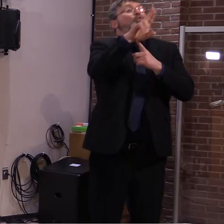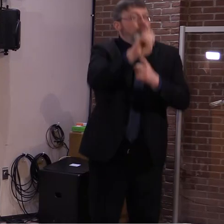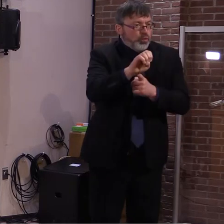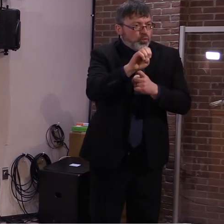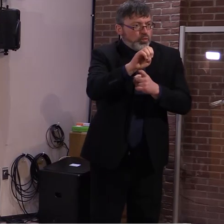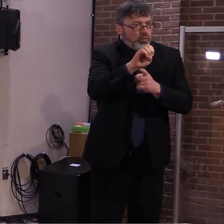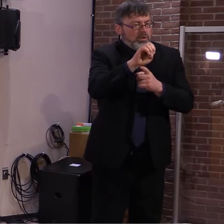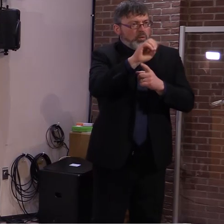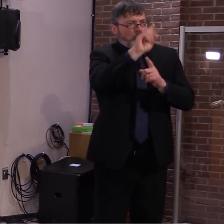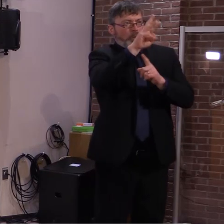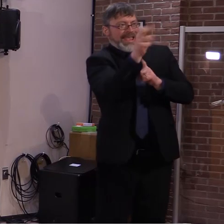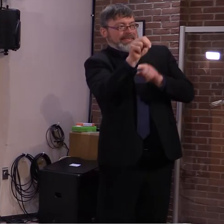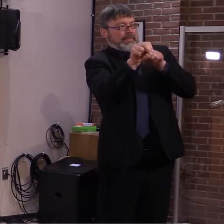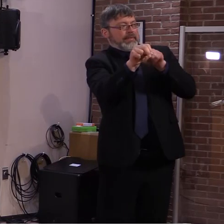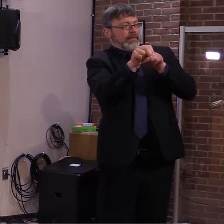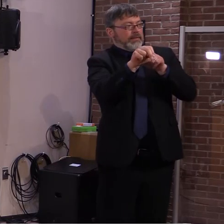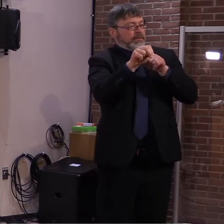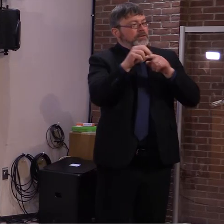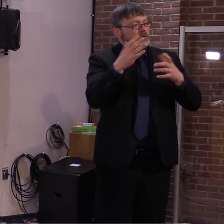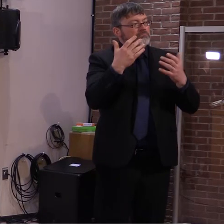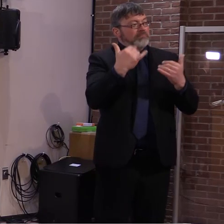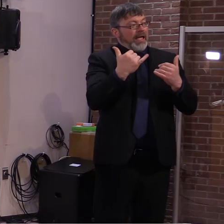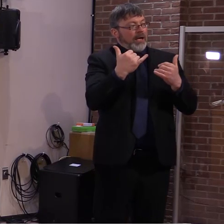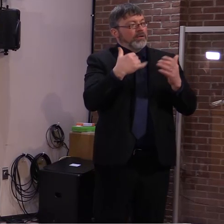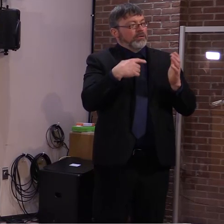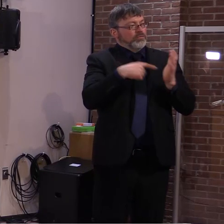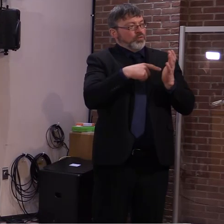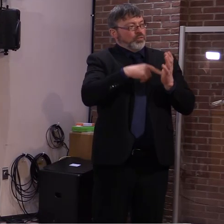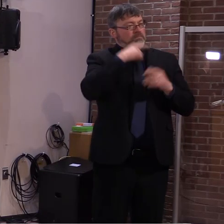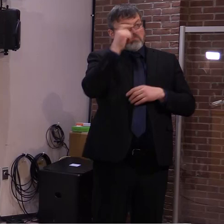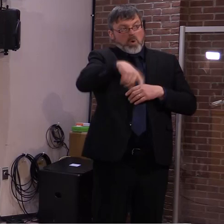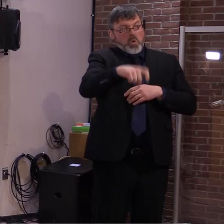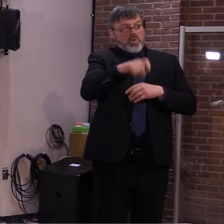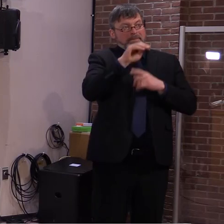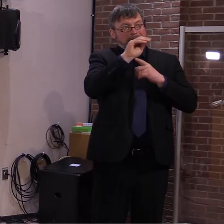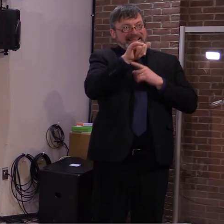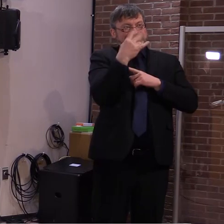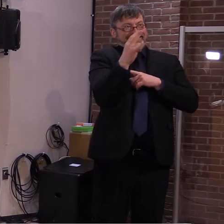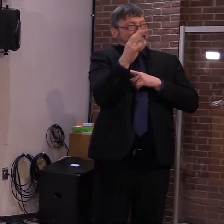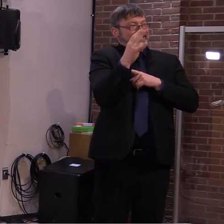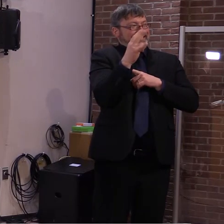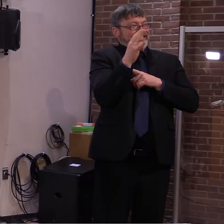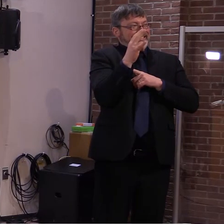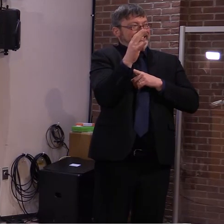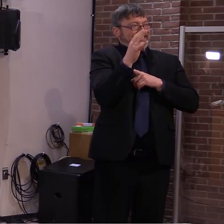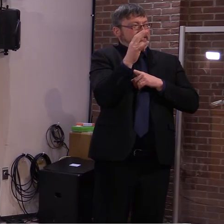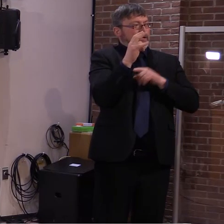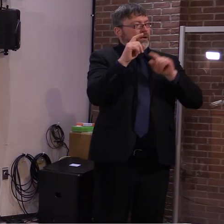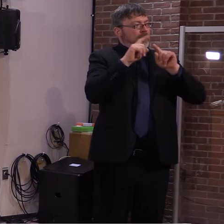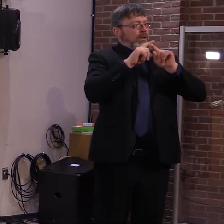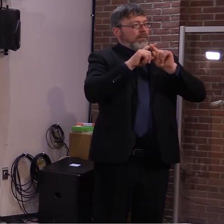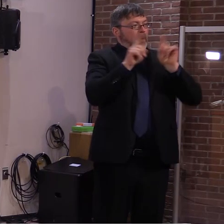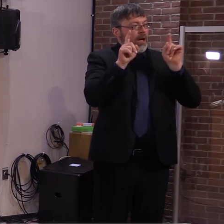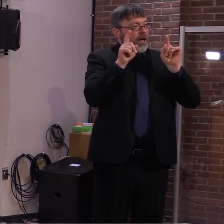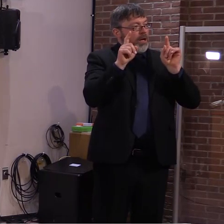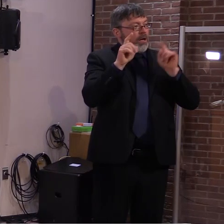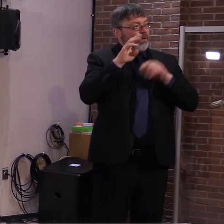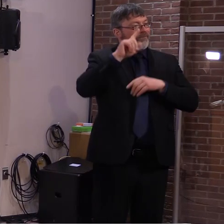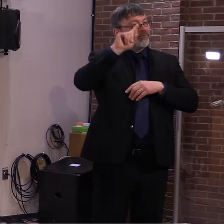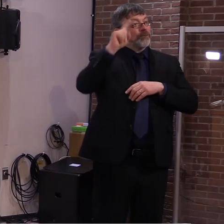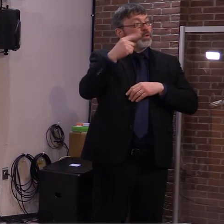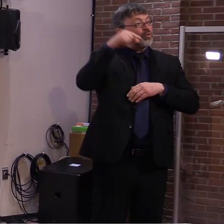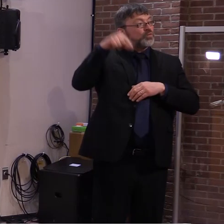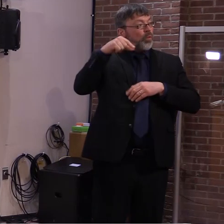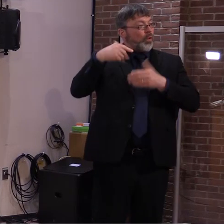though tax returns are now due May 17th, the due date for the first quarter estimate remains April 15th for the IRS. And our readers want to know if Vermont's